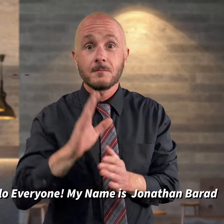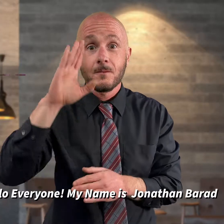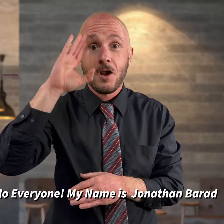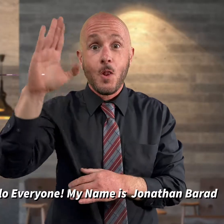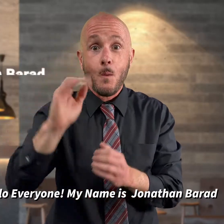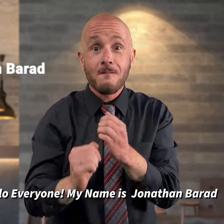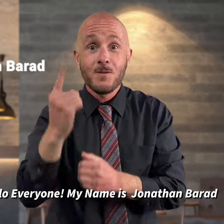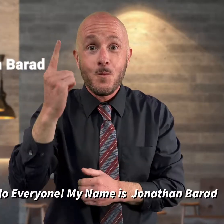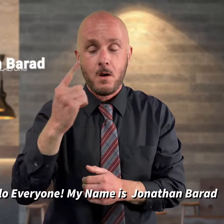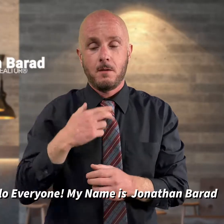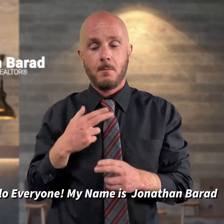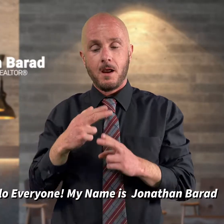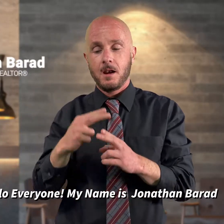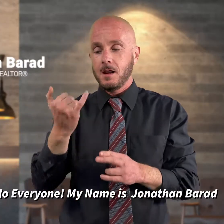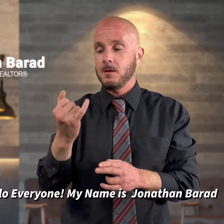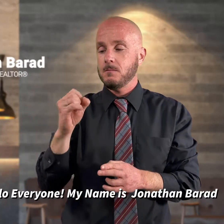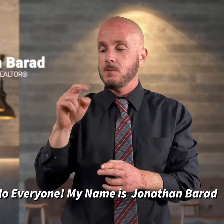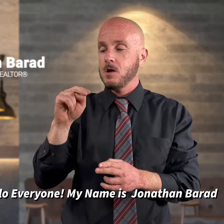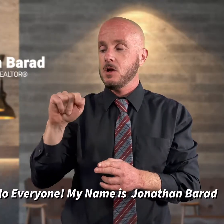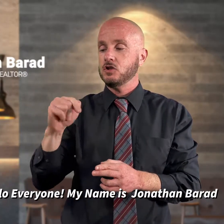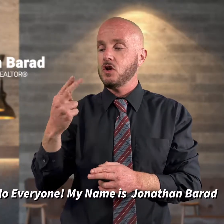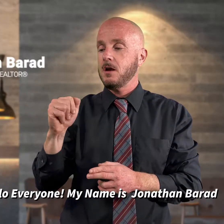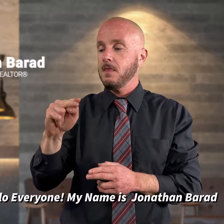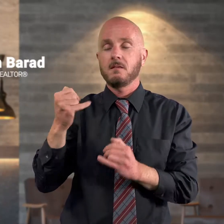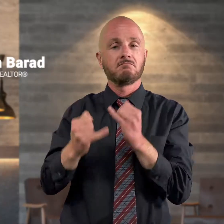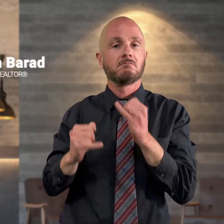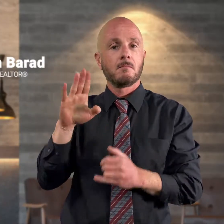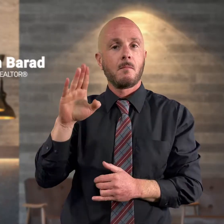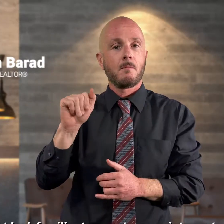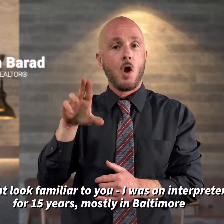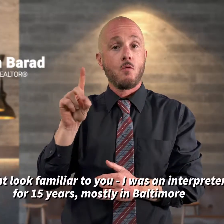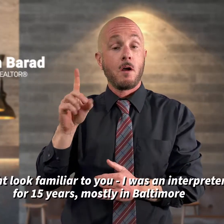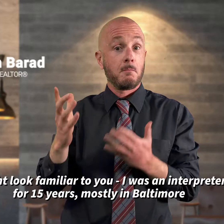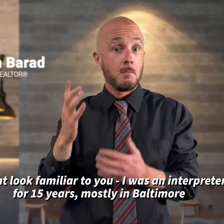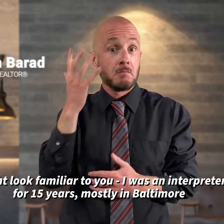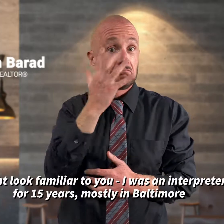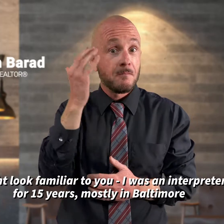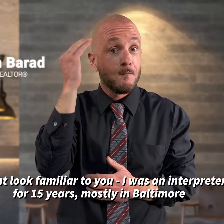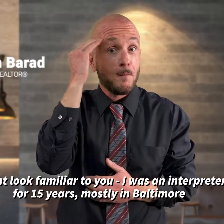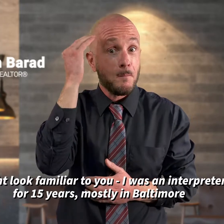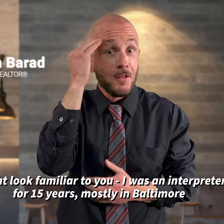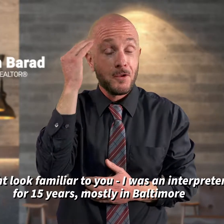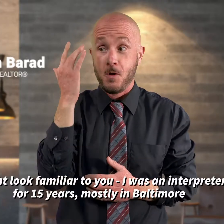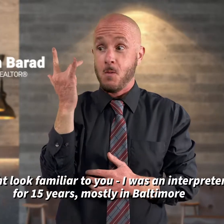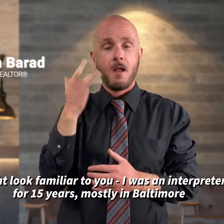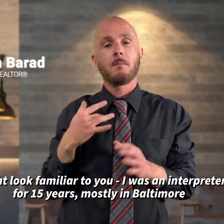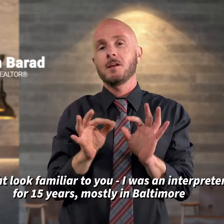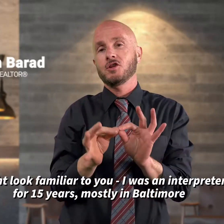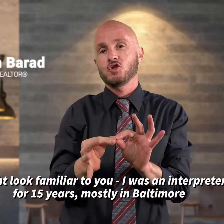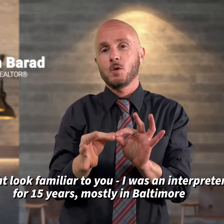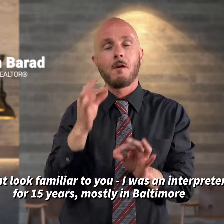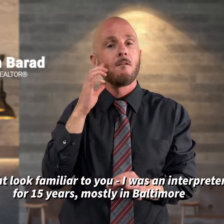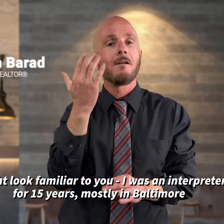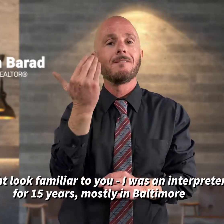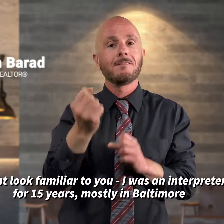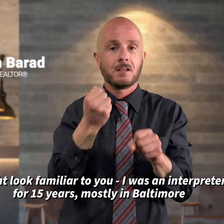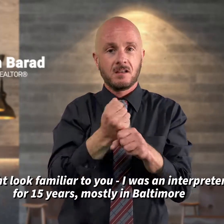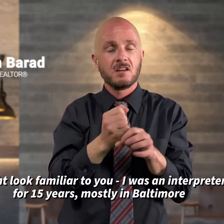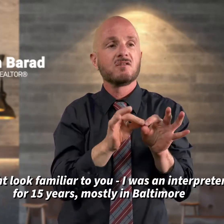Hello, everyone. My name is Jonathan Barad. I might look familiar to you. I was an interpreter for